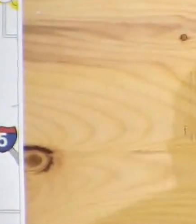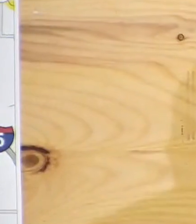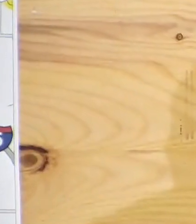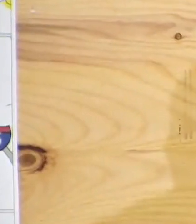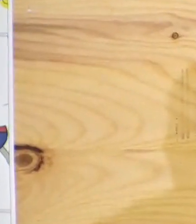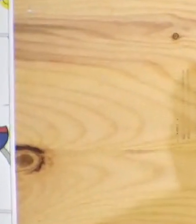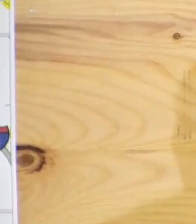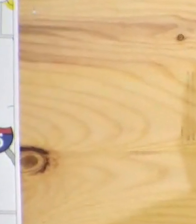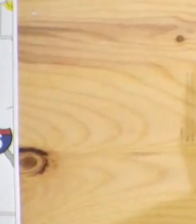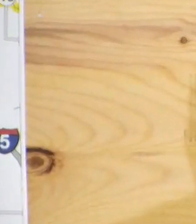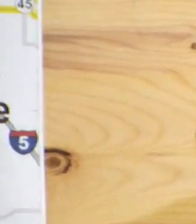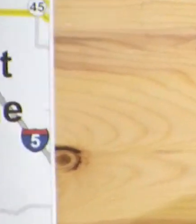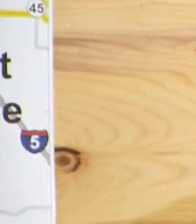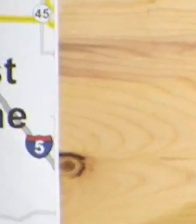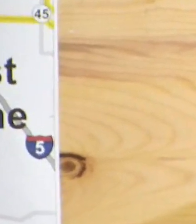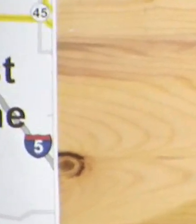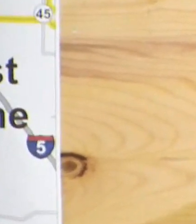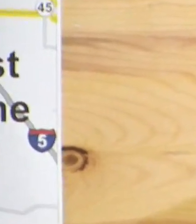Robertson, as well as